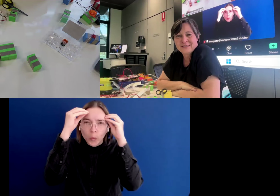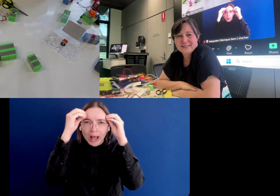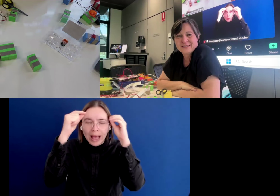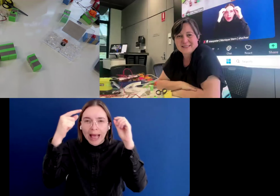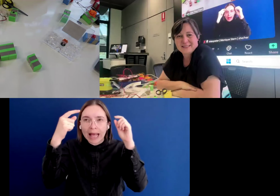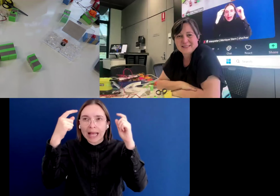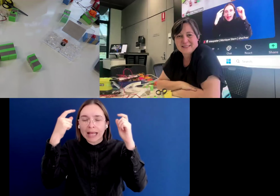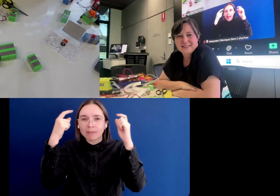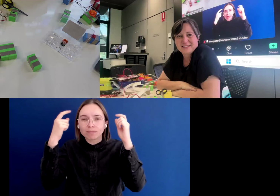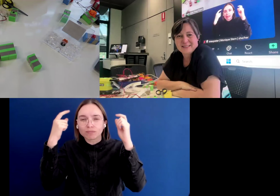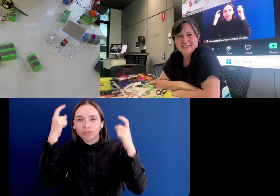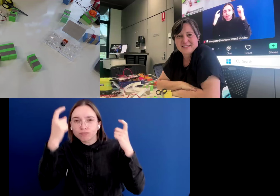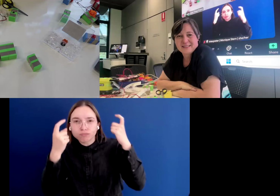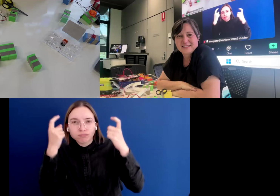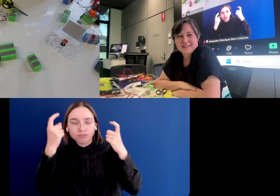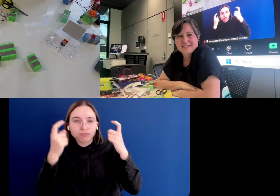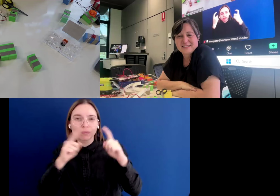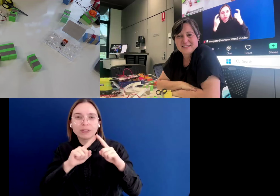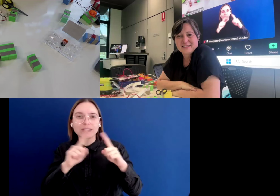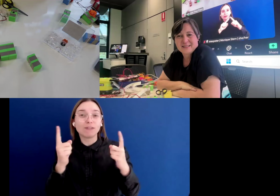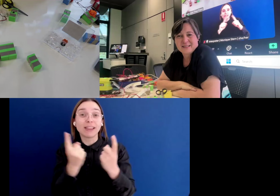do.